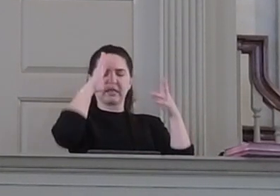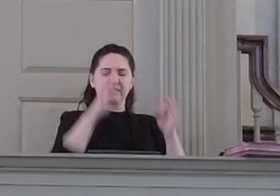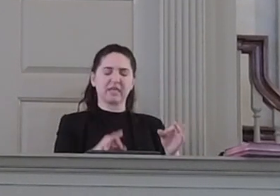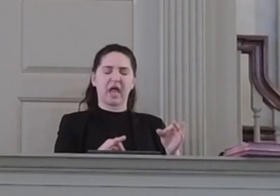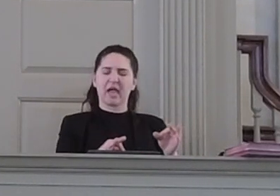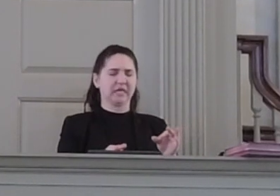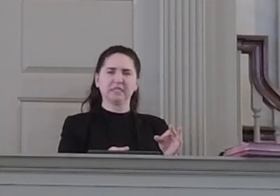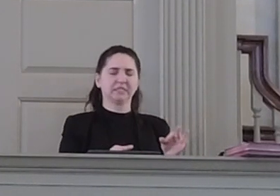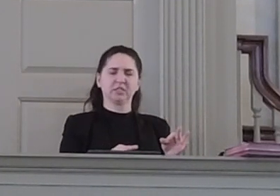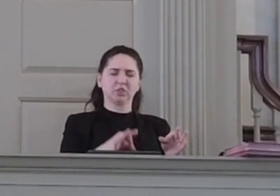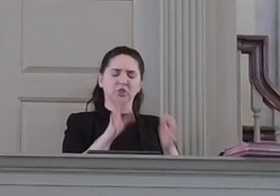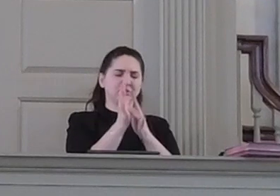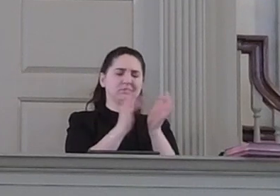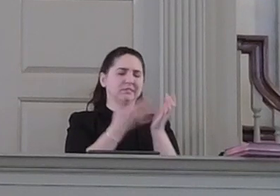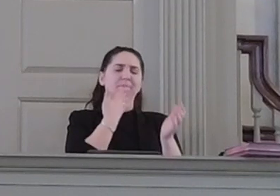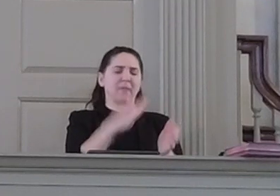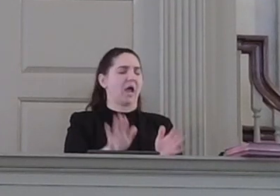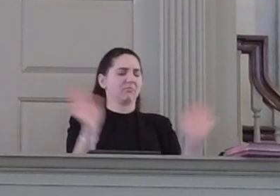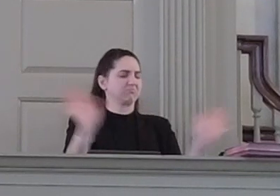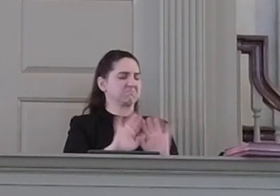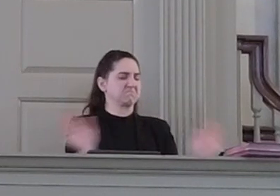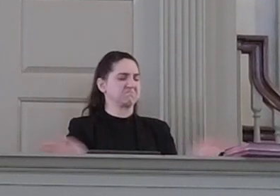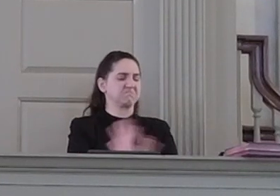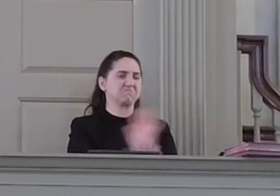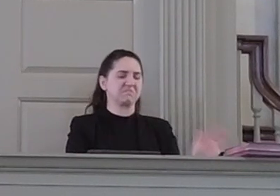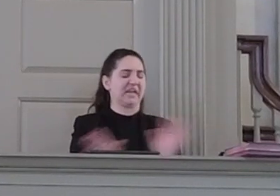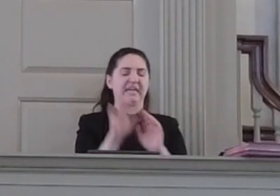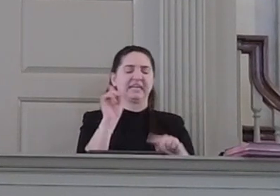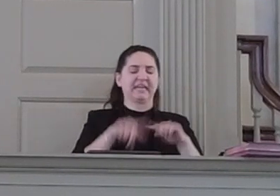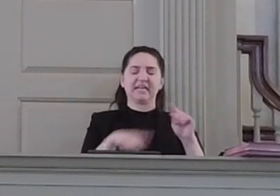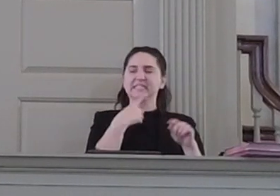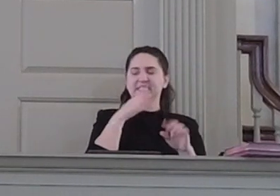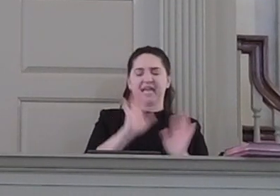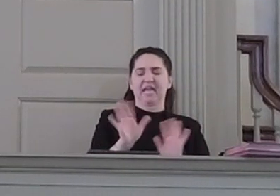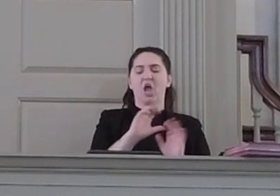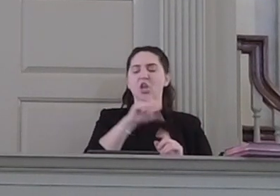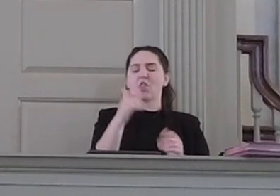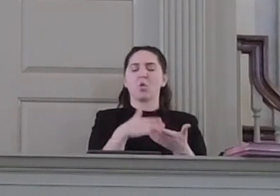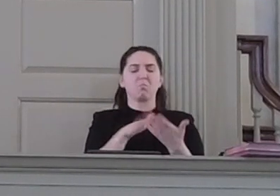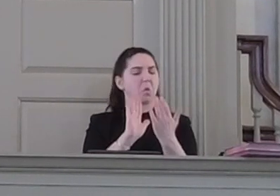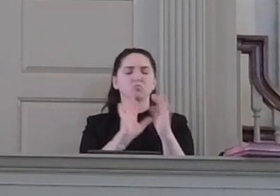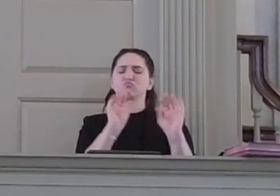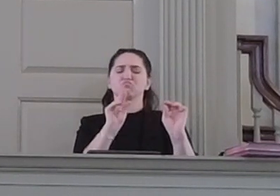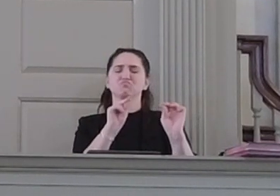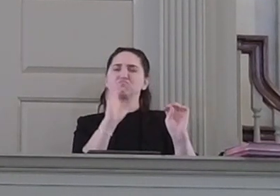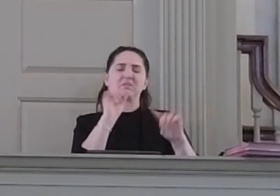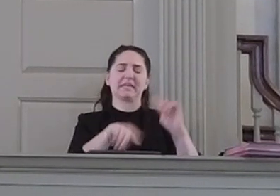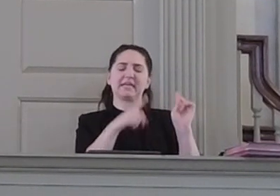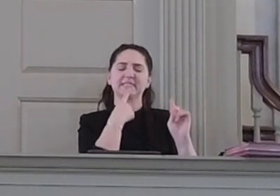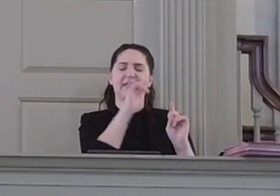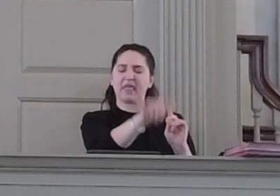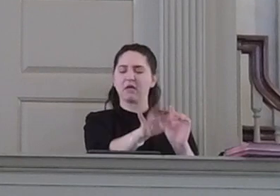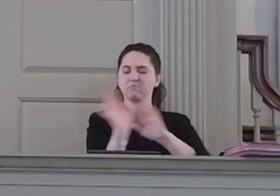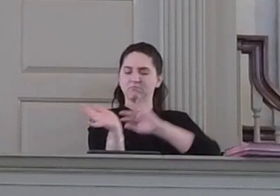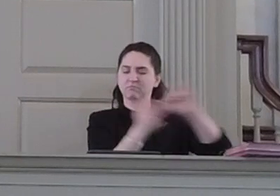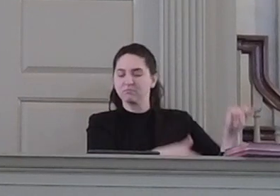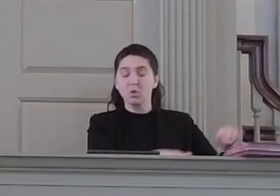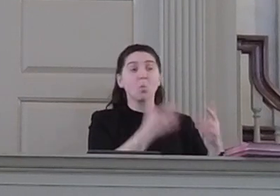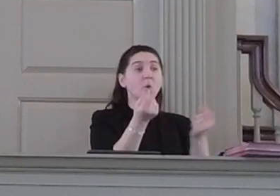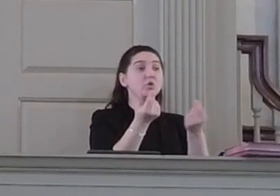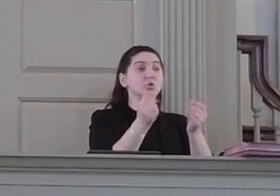weak, afraid of dropping their guard and admitting that there might just be another way. And so they took